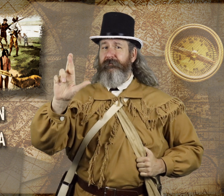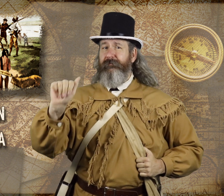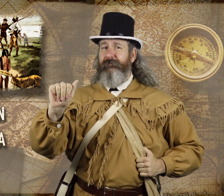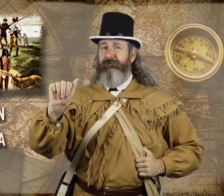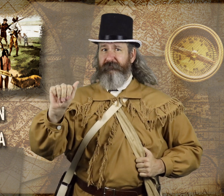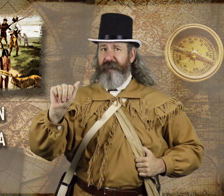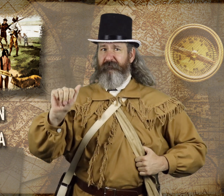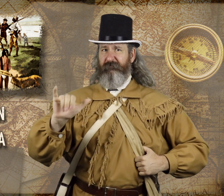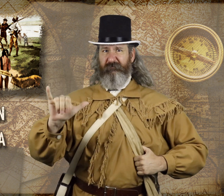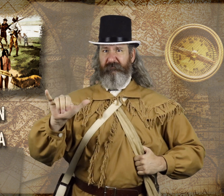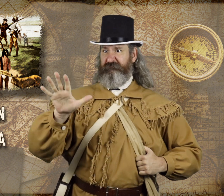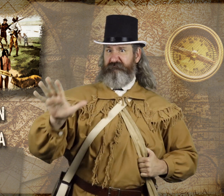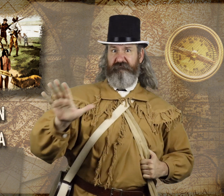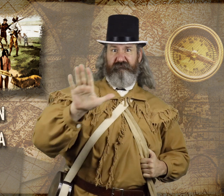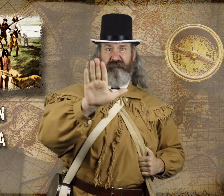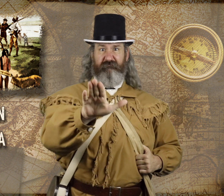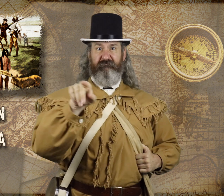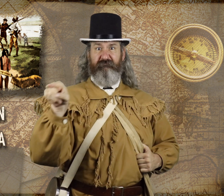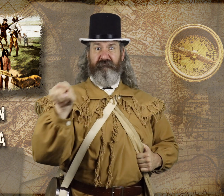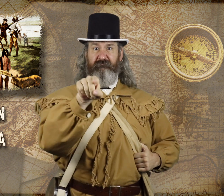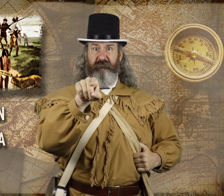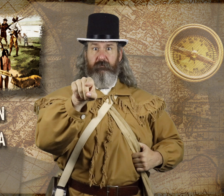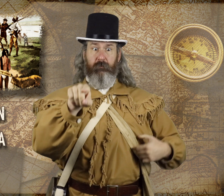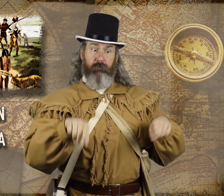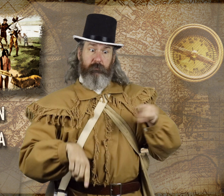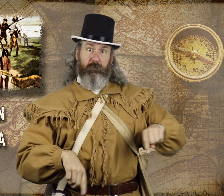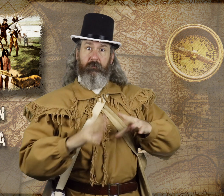and Arikara communities watched.